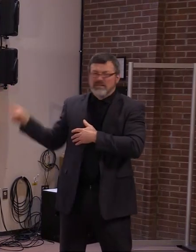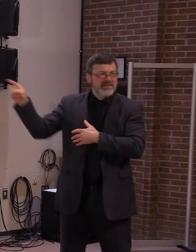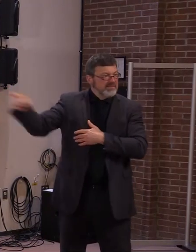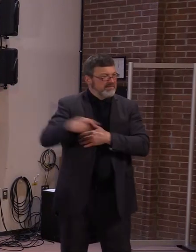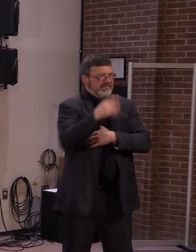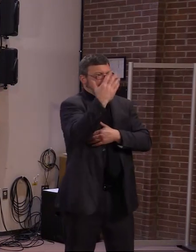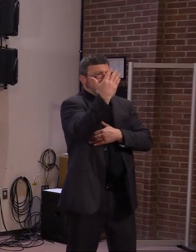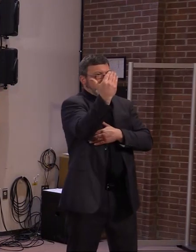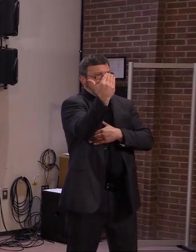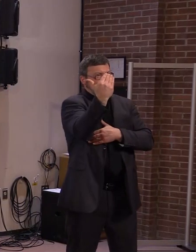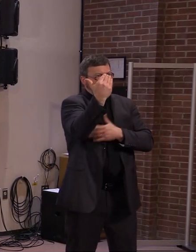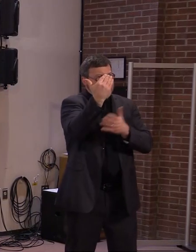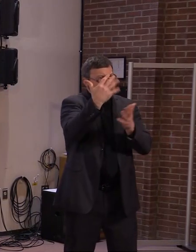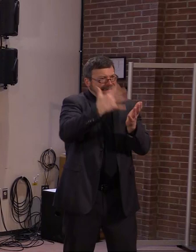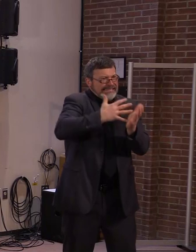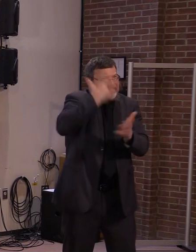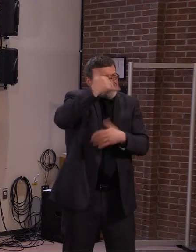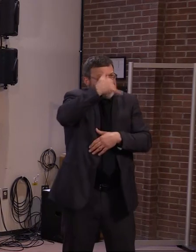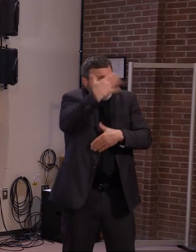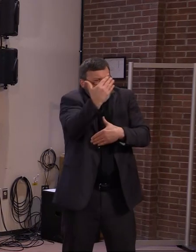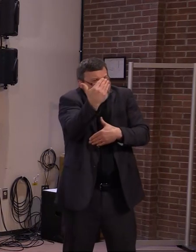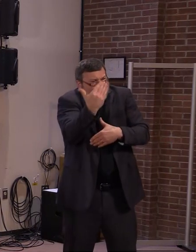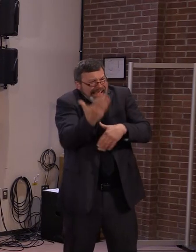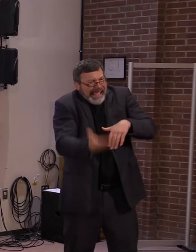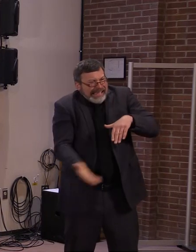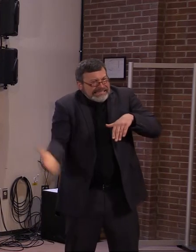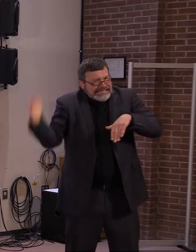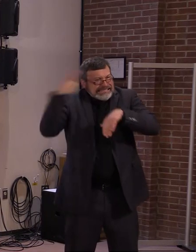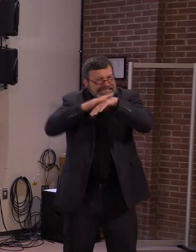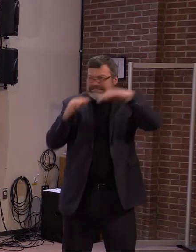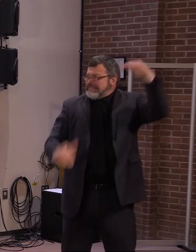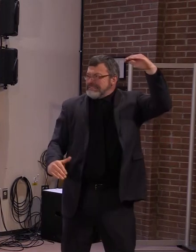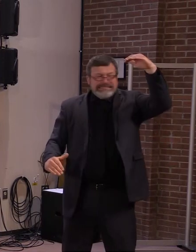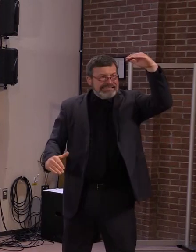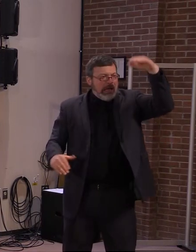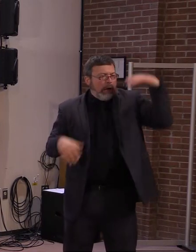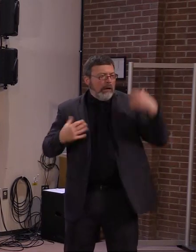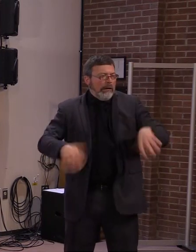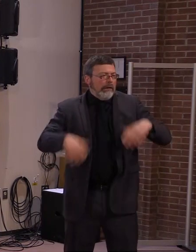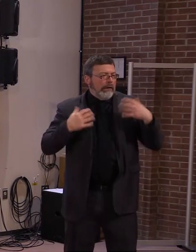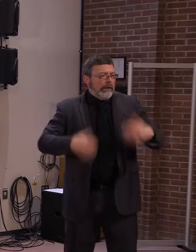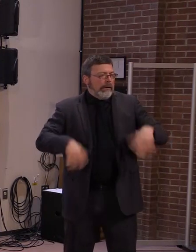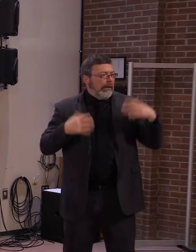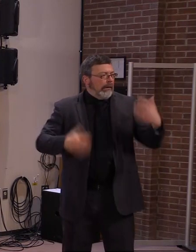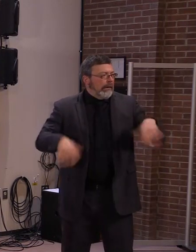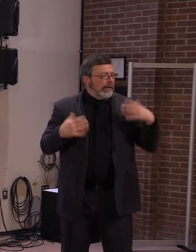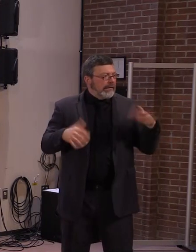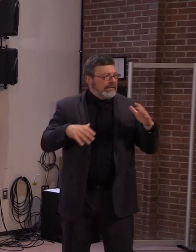who's fully vaccinated and boosted. So this is actually grown from the analysis that we did last